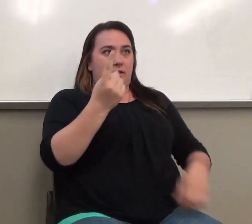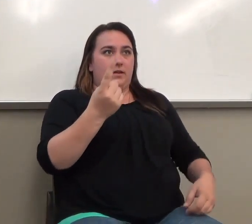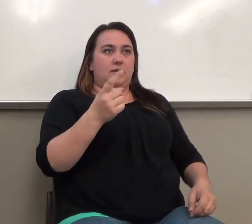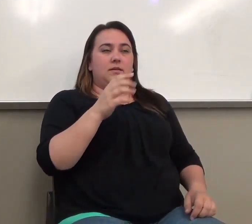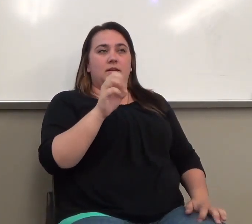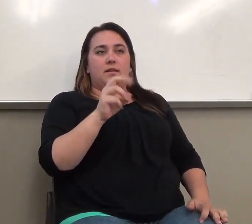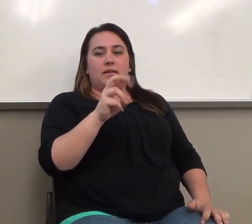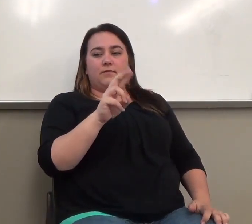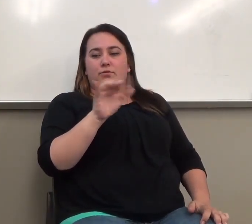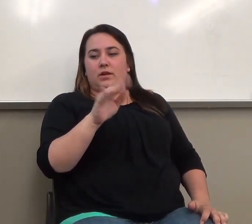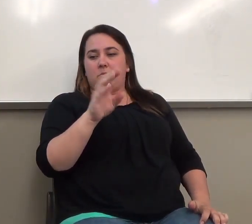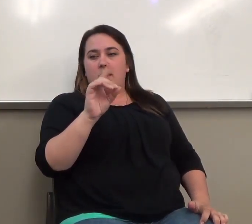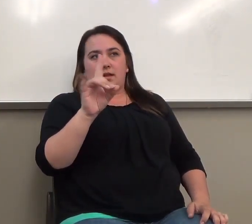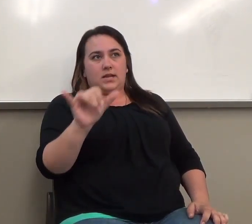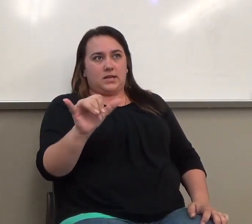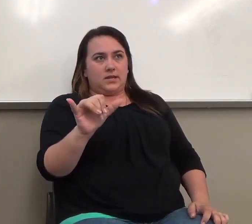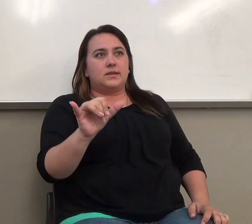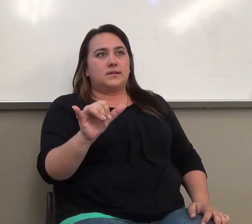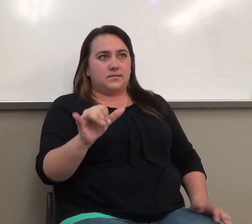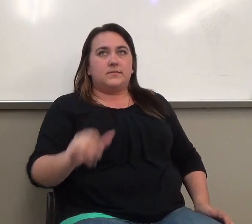And I'll leave it up here.